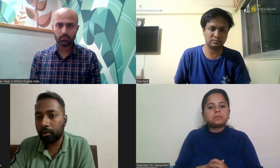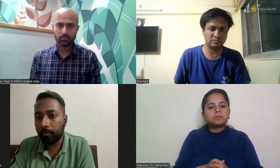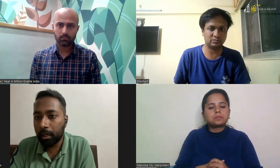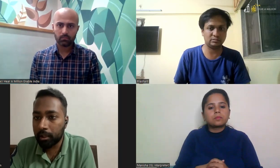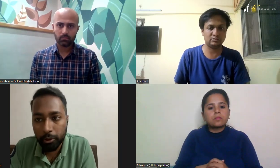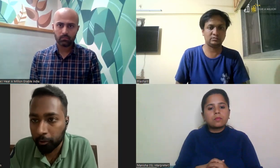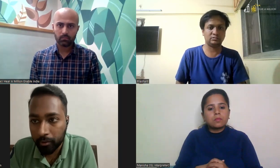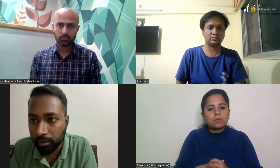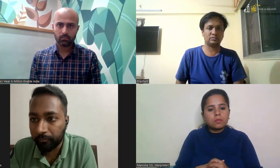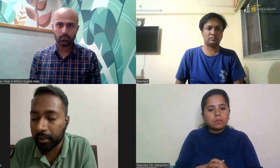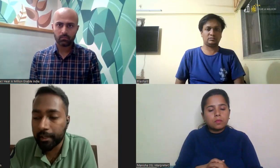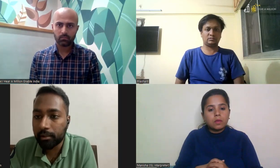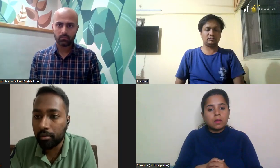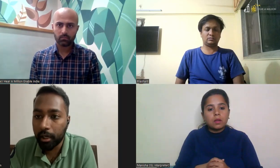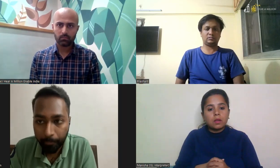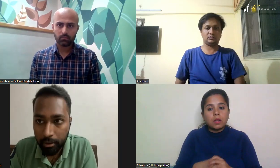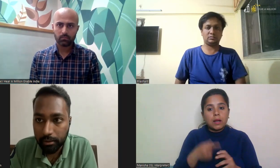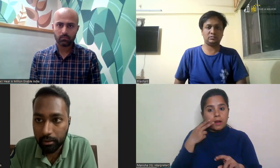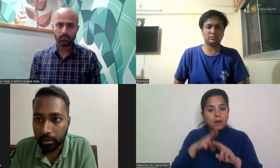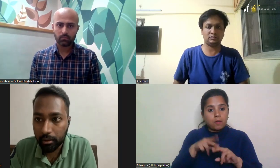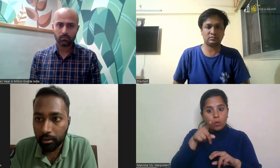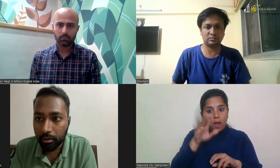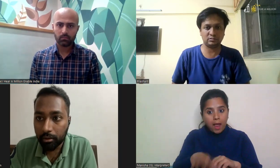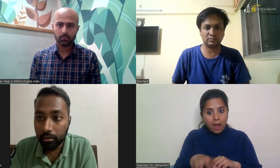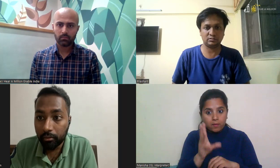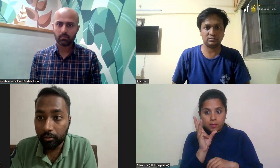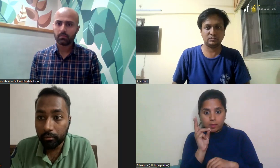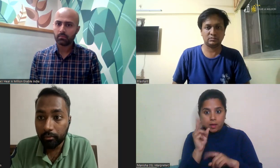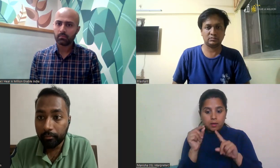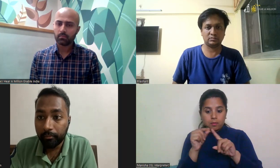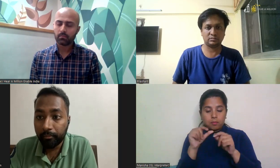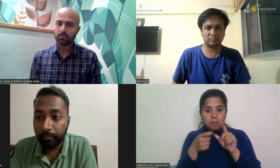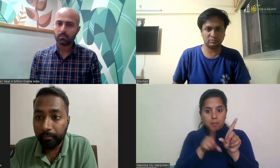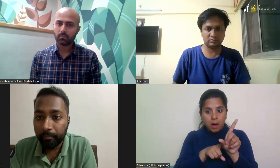If you have third party insurance, when accident happens,